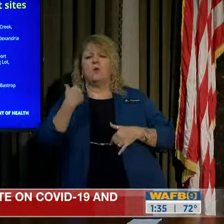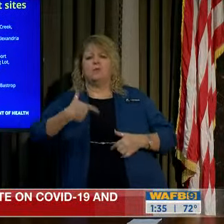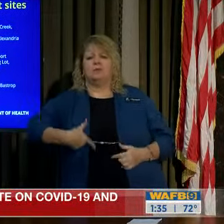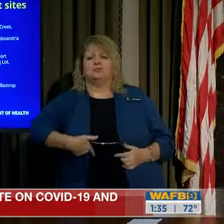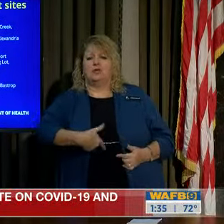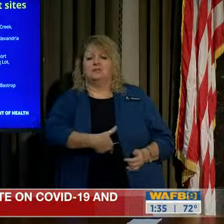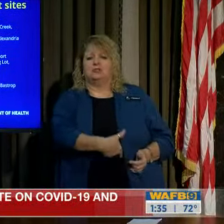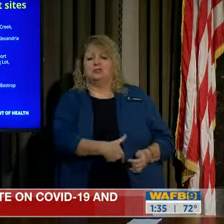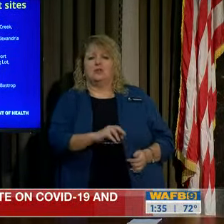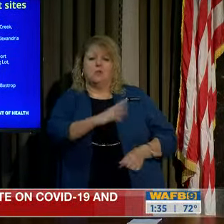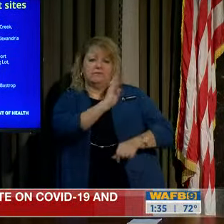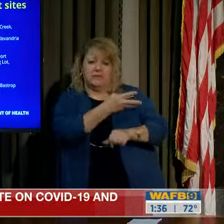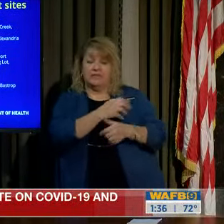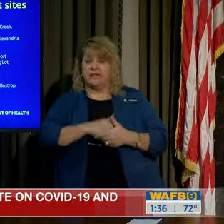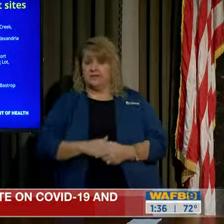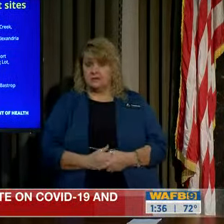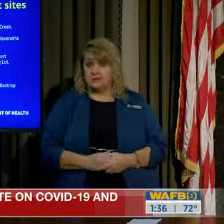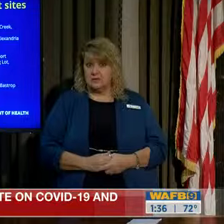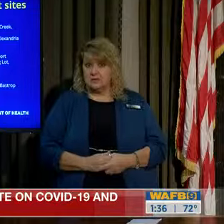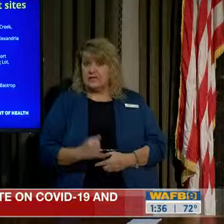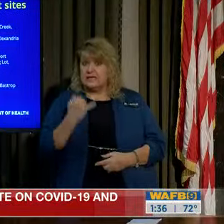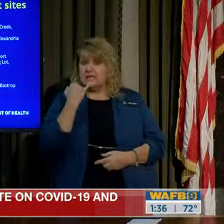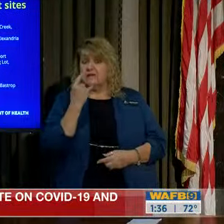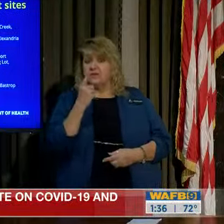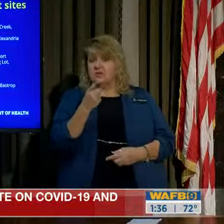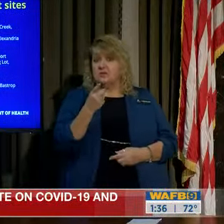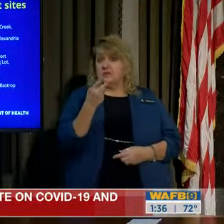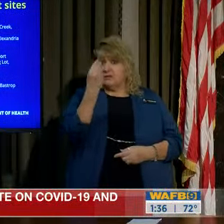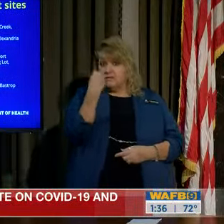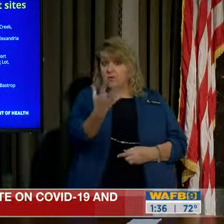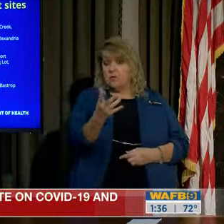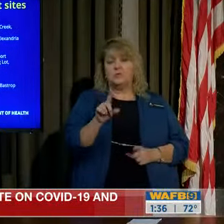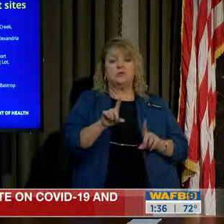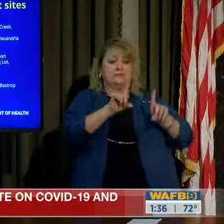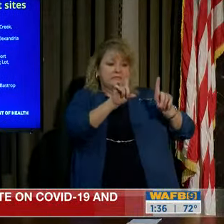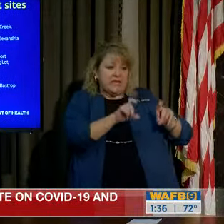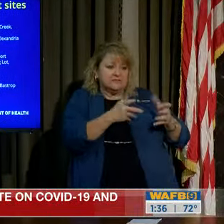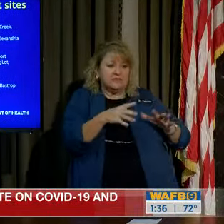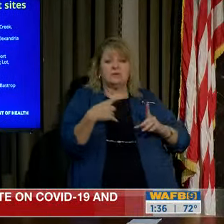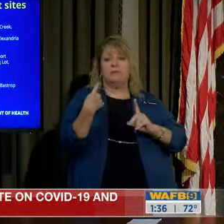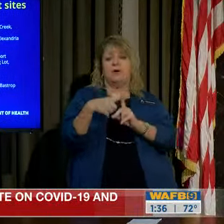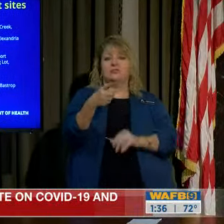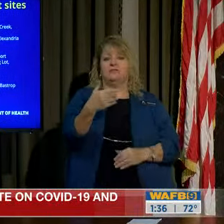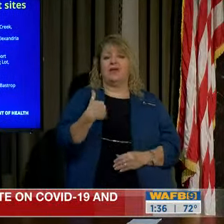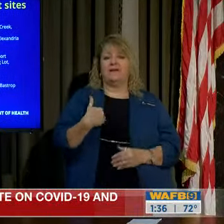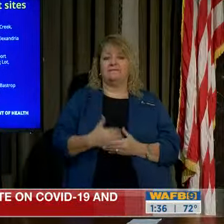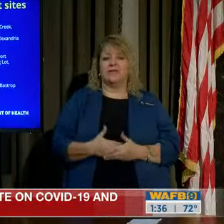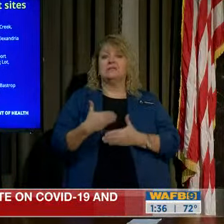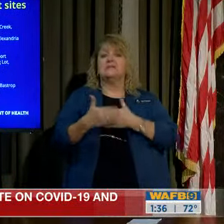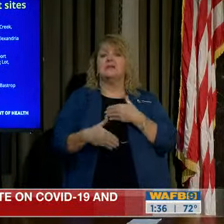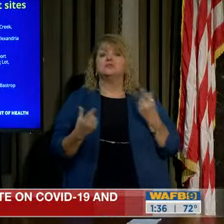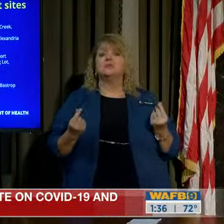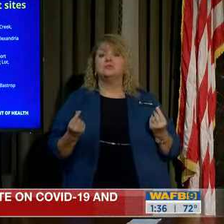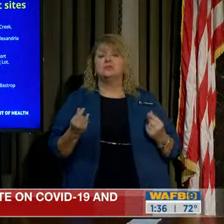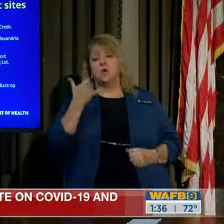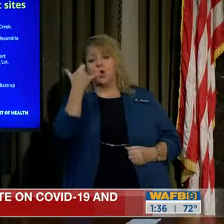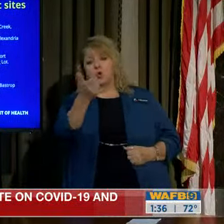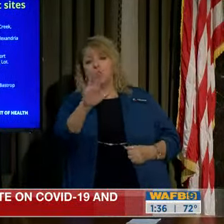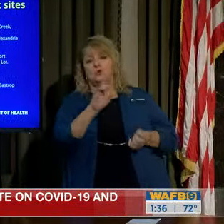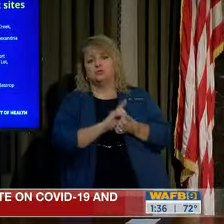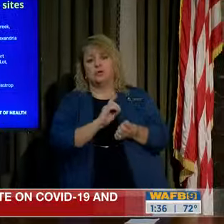them. Point being, if you have been told that you're positive for COVID, your immediate next call should be to your doc or your